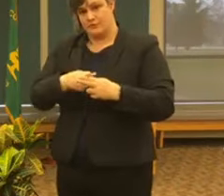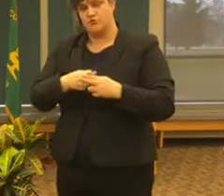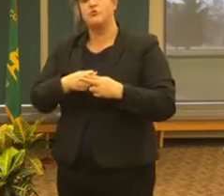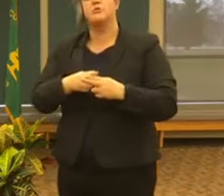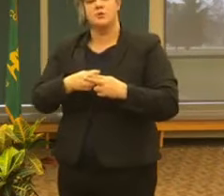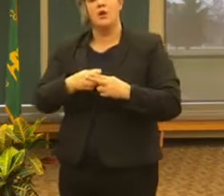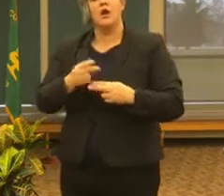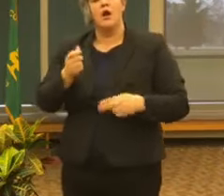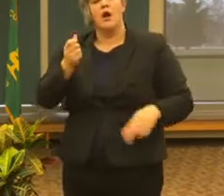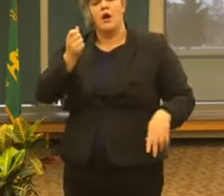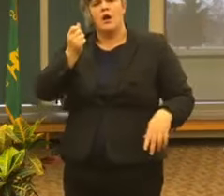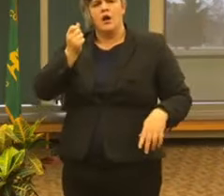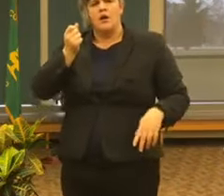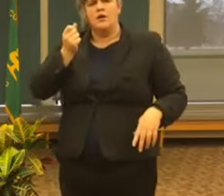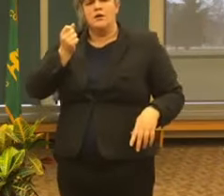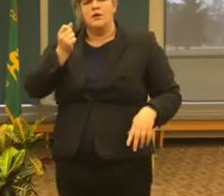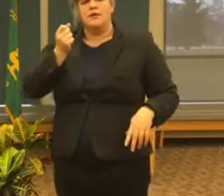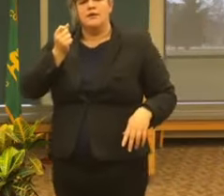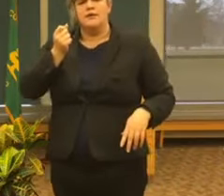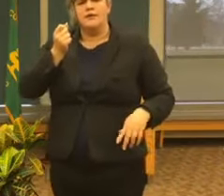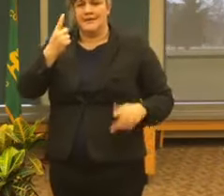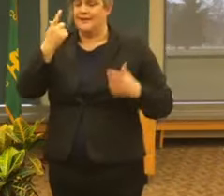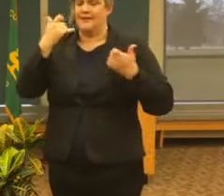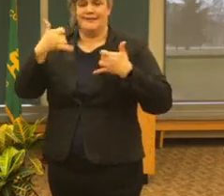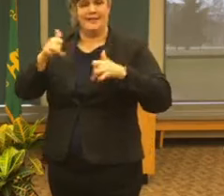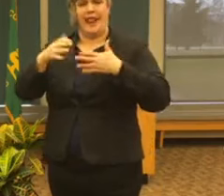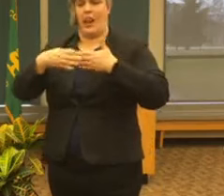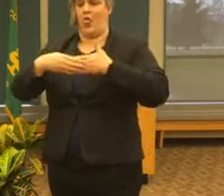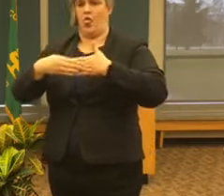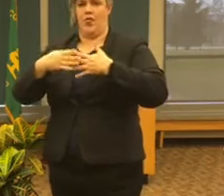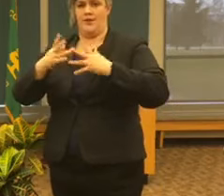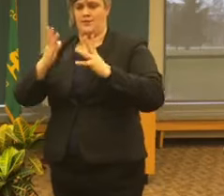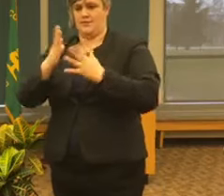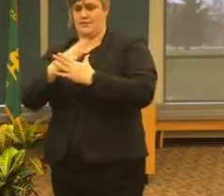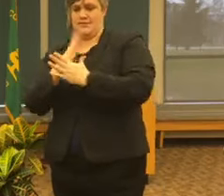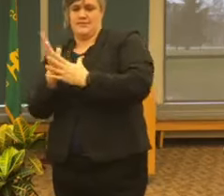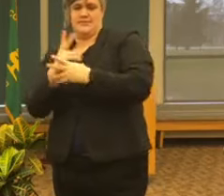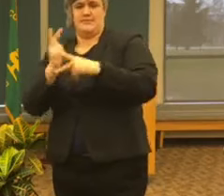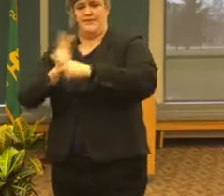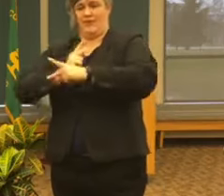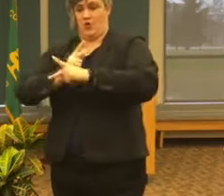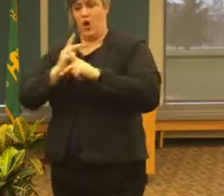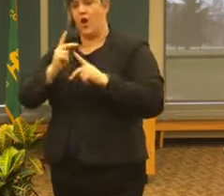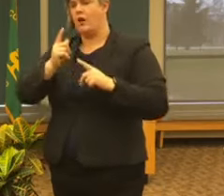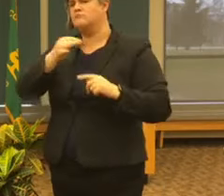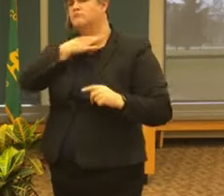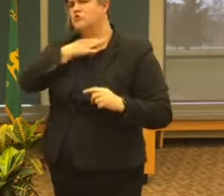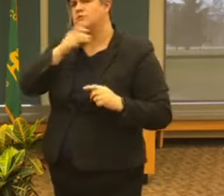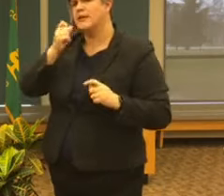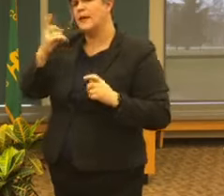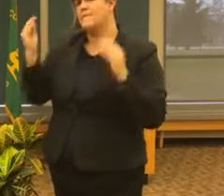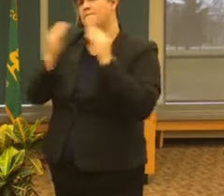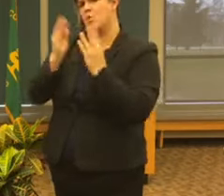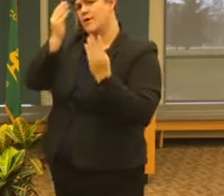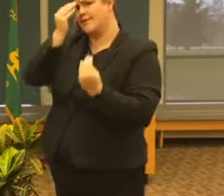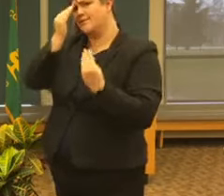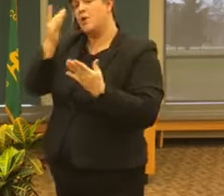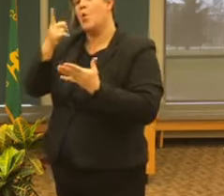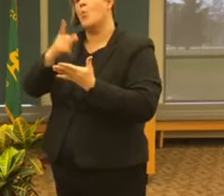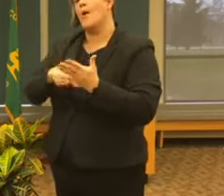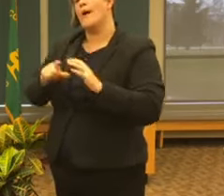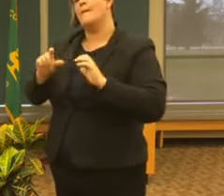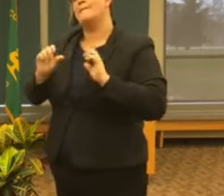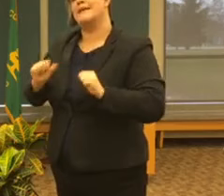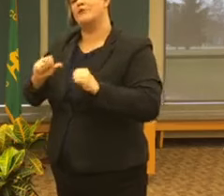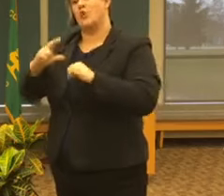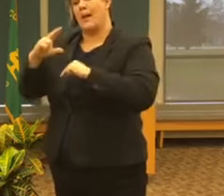appreciating in many respects school and probably don't know, can you be specific at all in regard to what potential